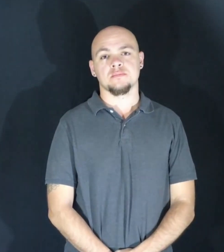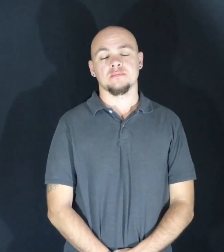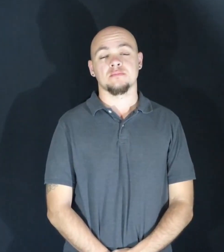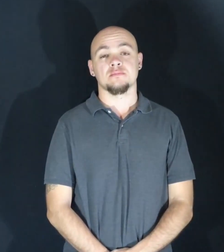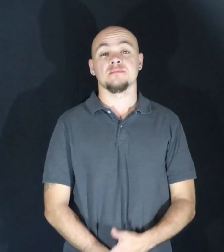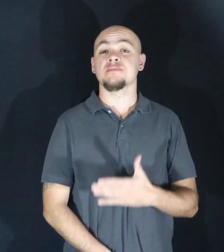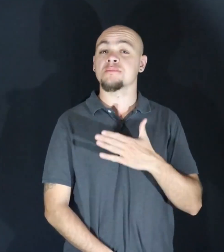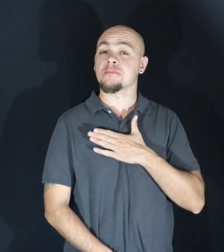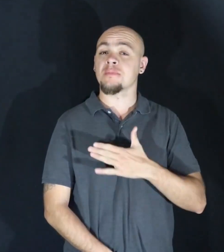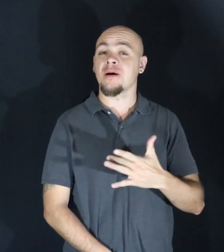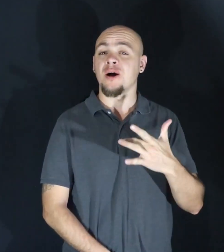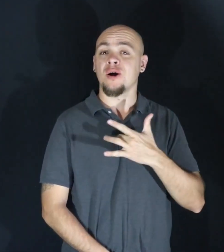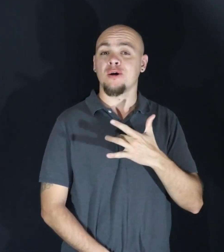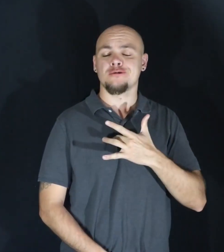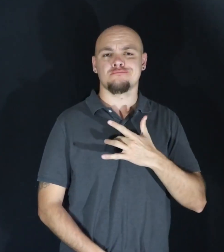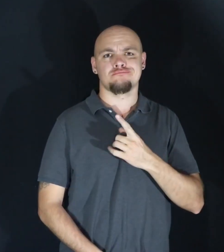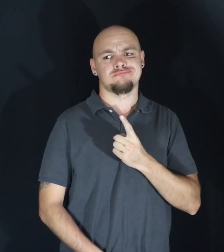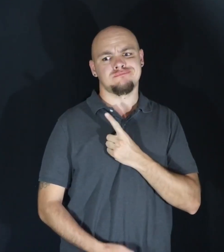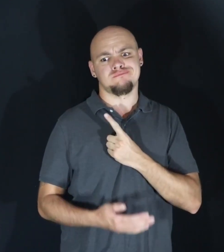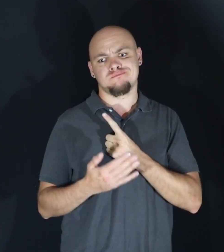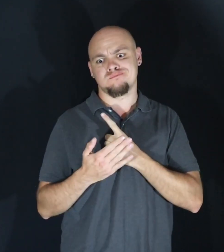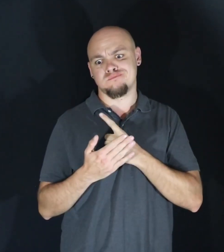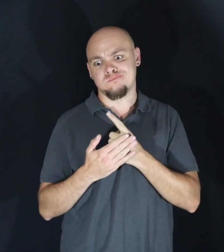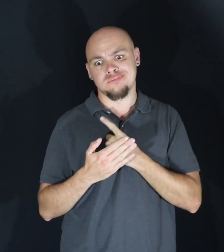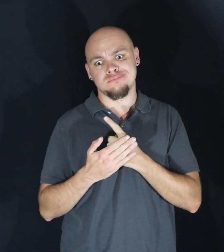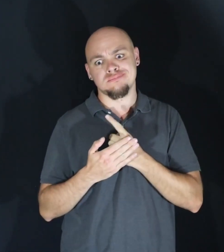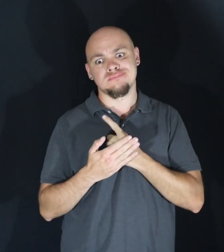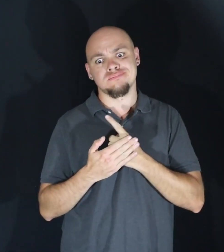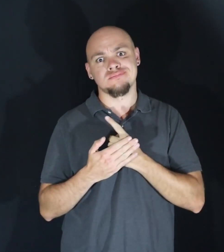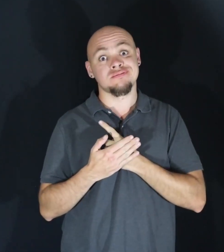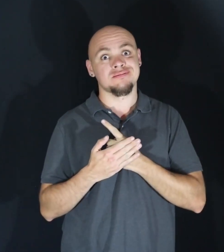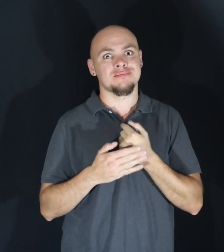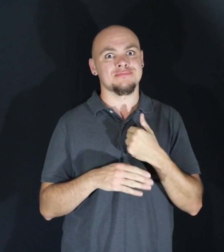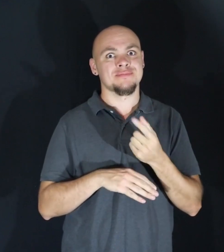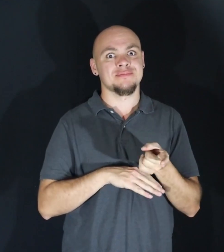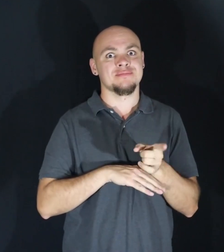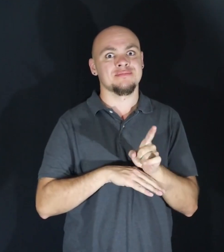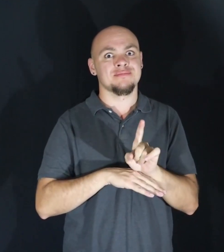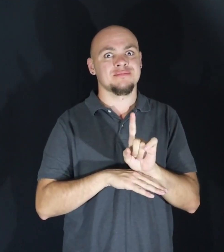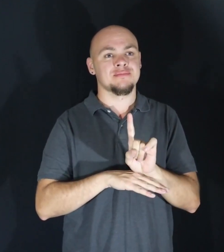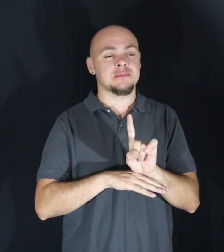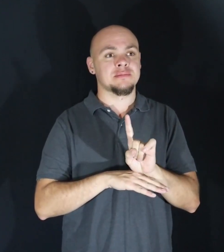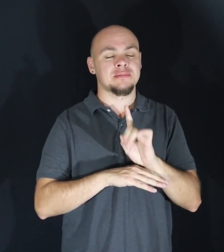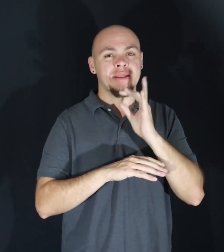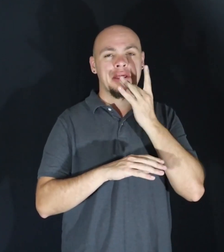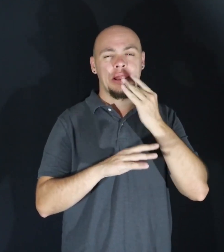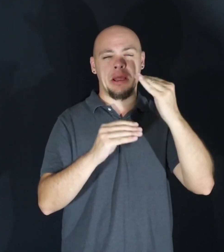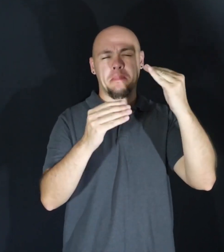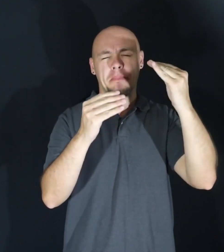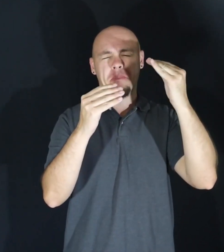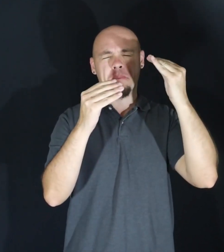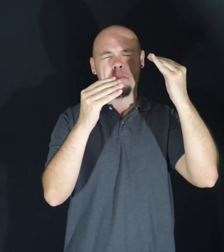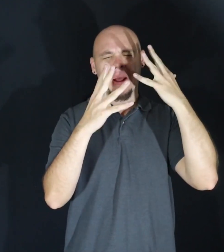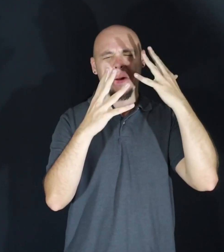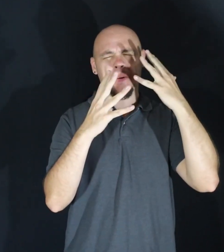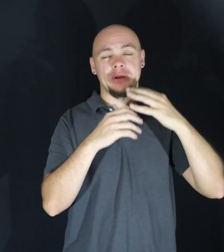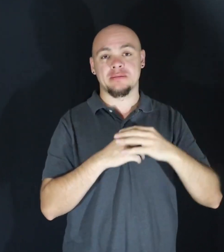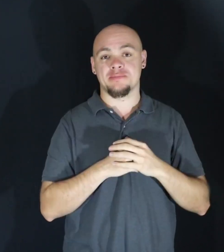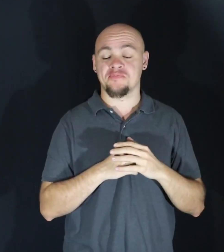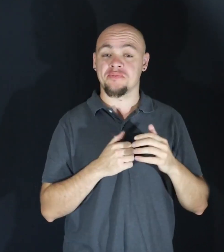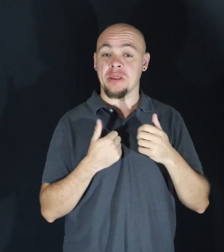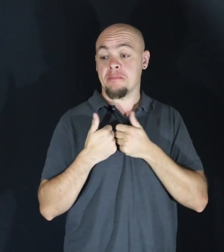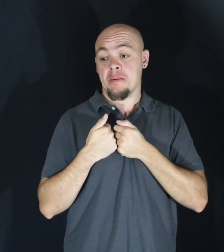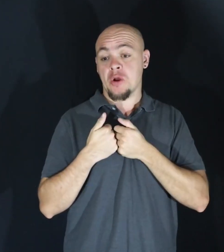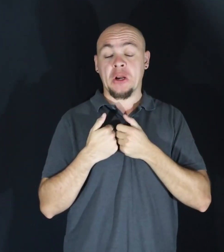My heart was racing as I took my position on stage in the blinding spotlight. My partner